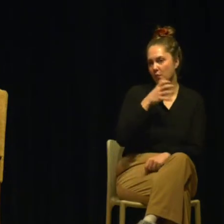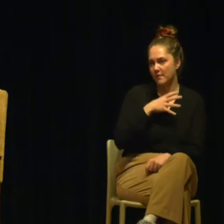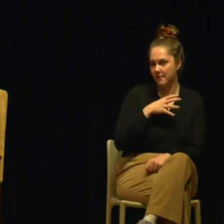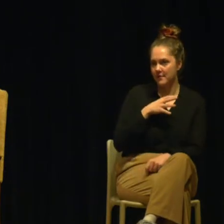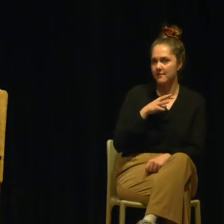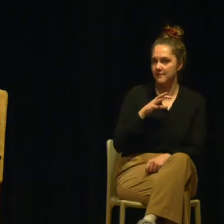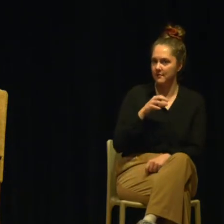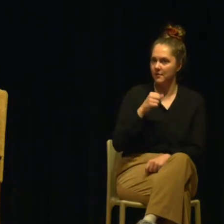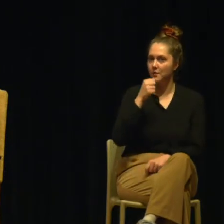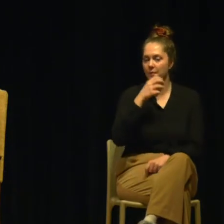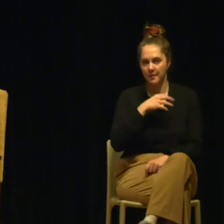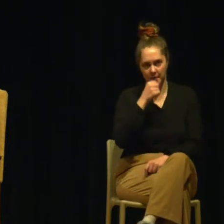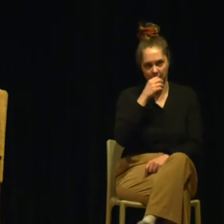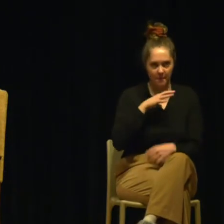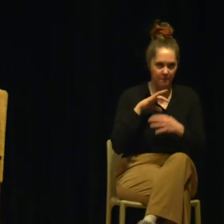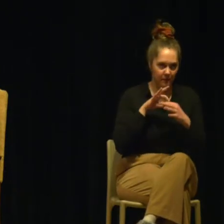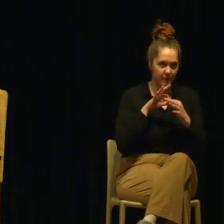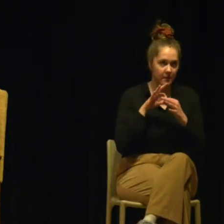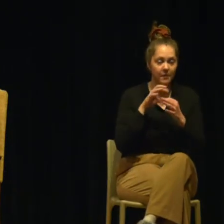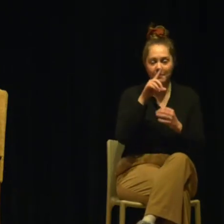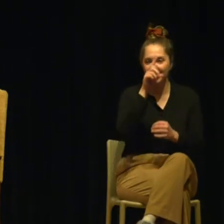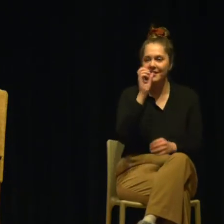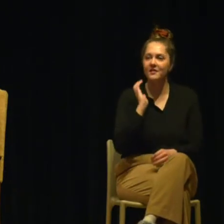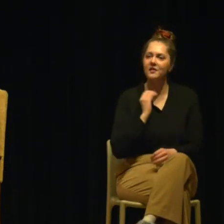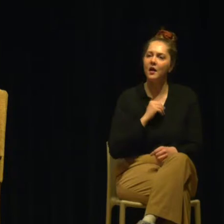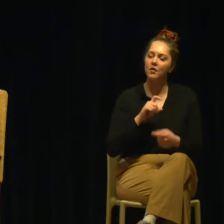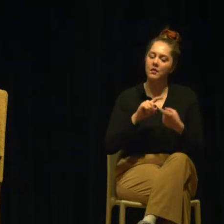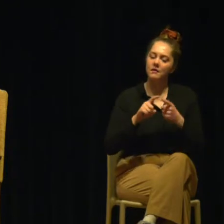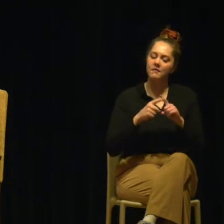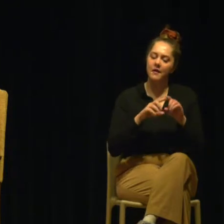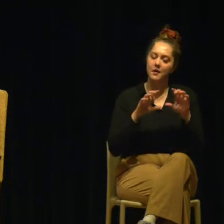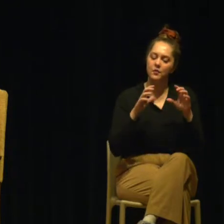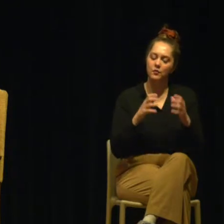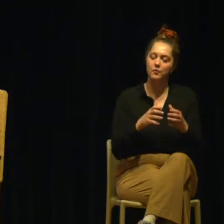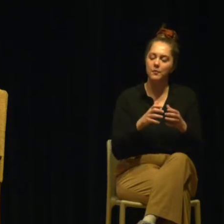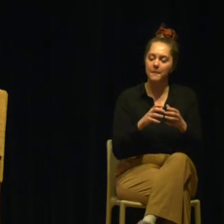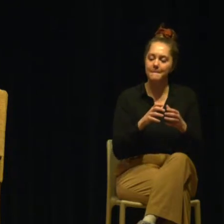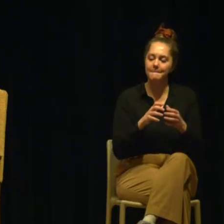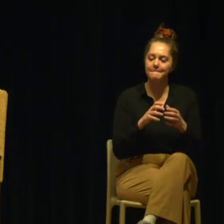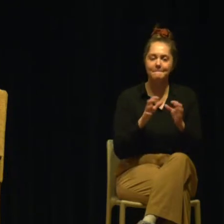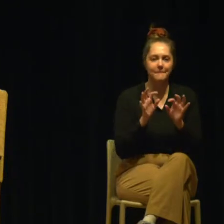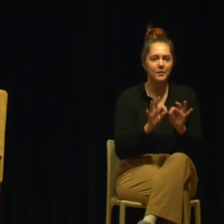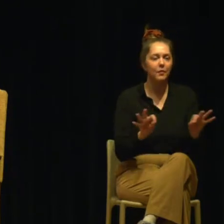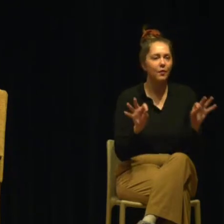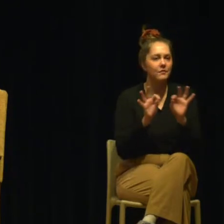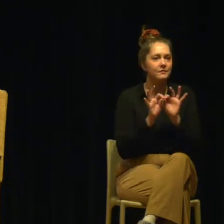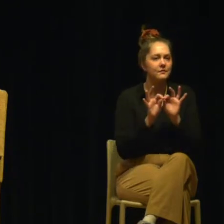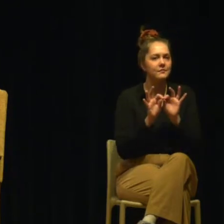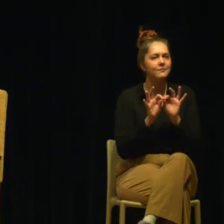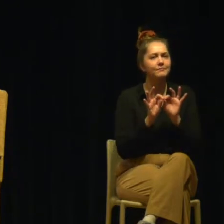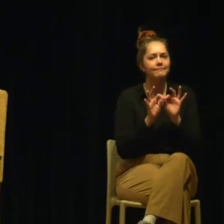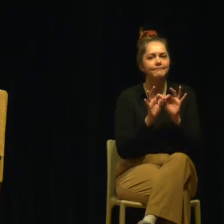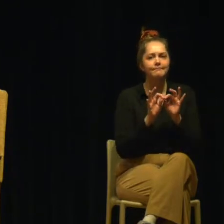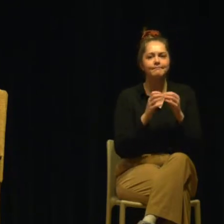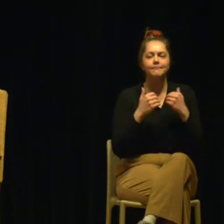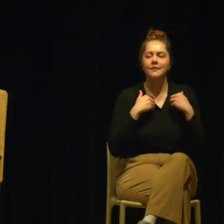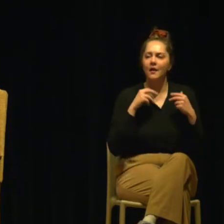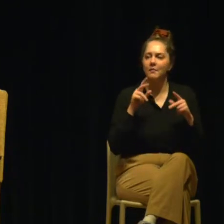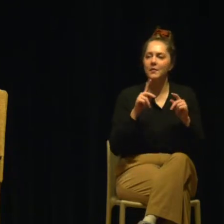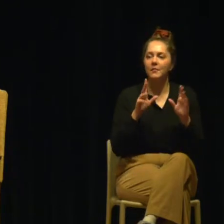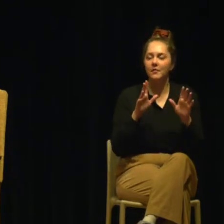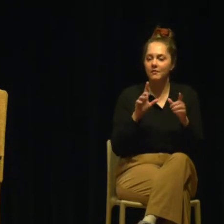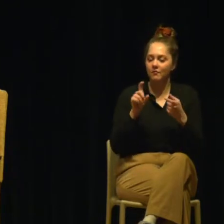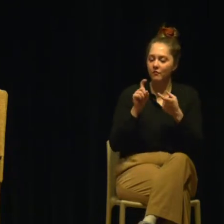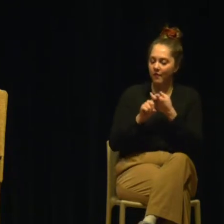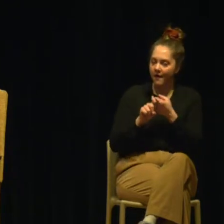female relationships, because our friend group is important. And to have people and